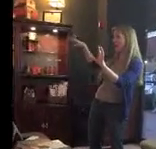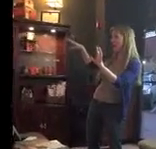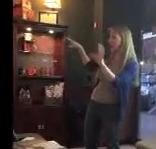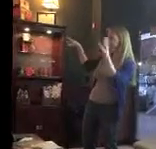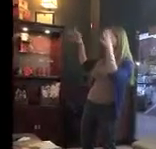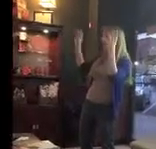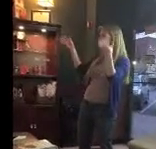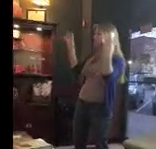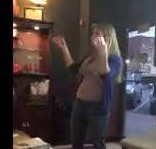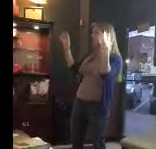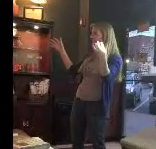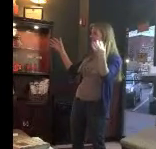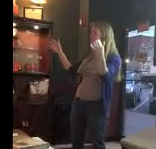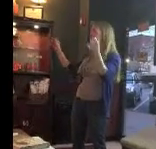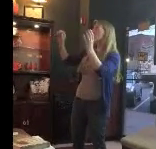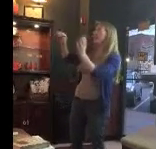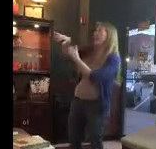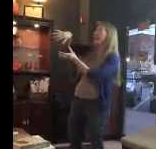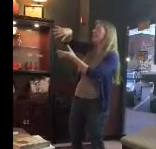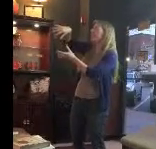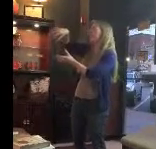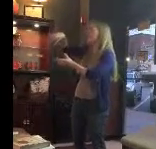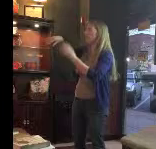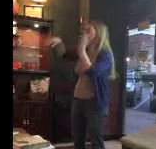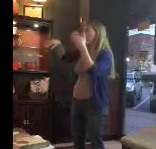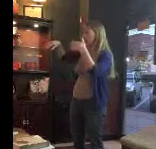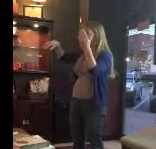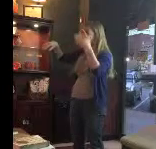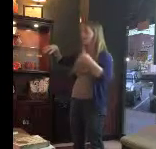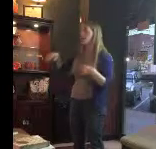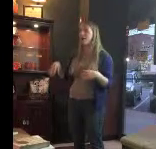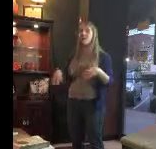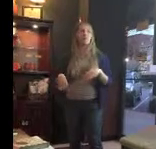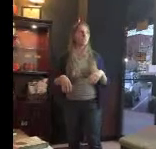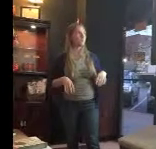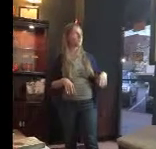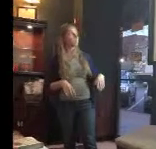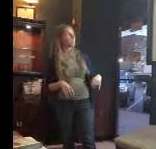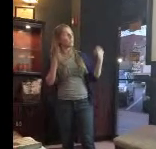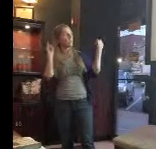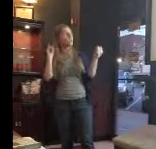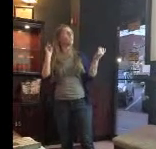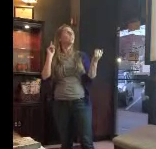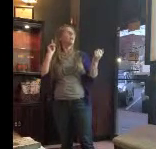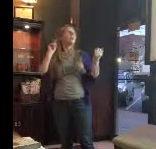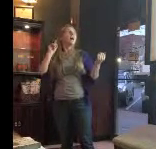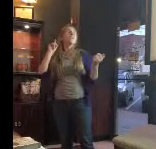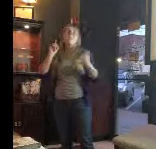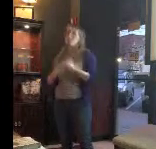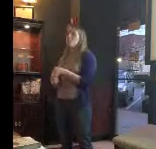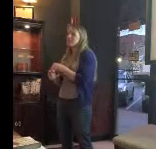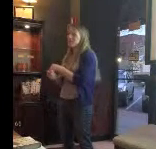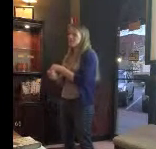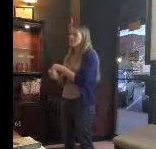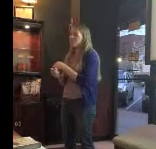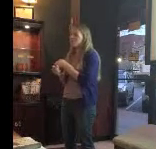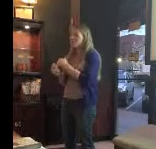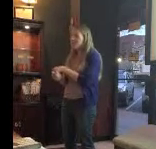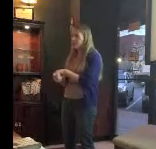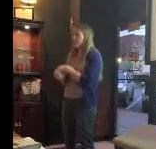now because I have a complete data set, but we're going to kind of ignore that for now so we can see how our models do. So I looked at 14 different methods for